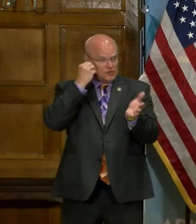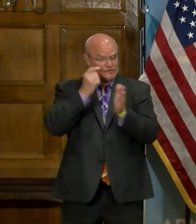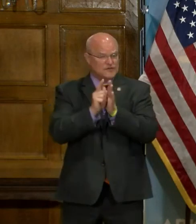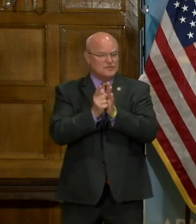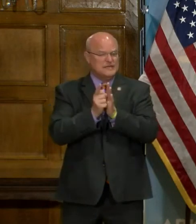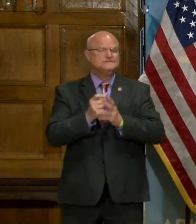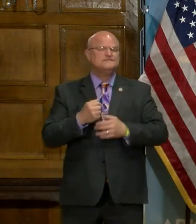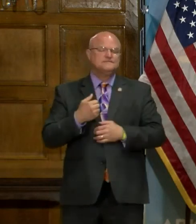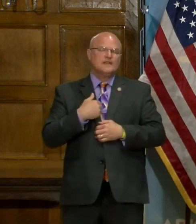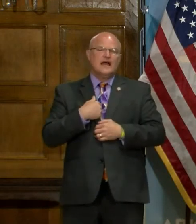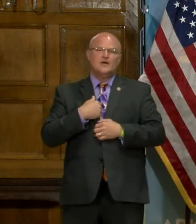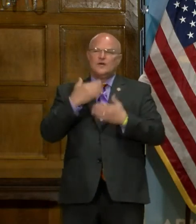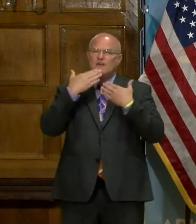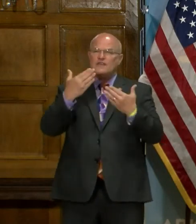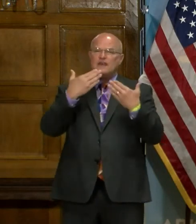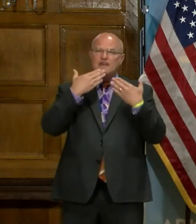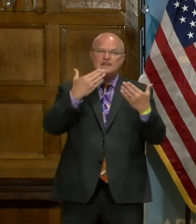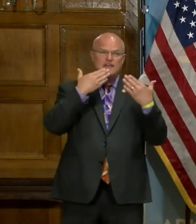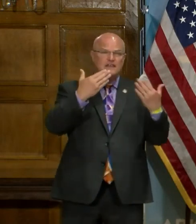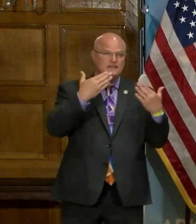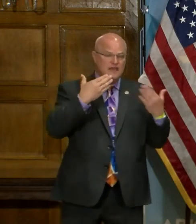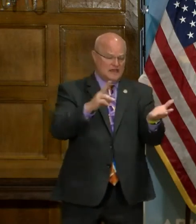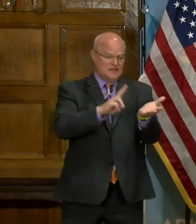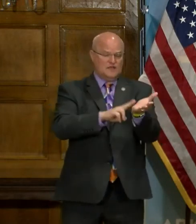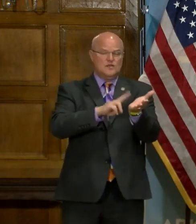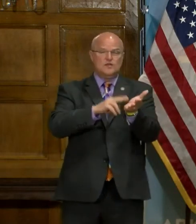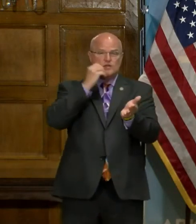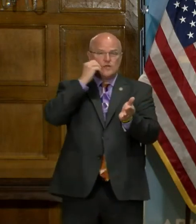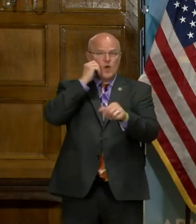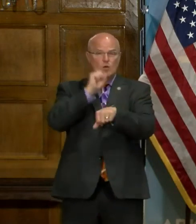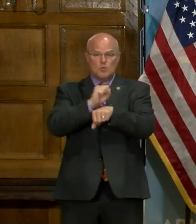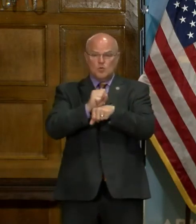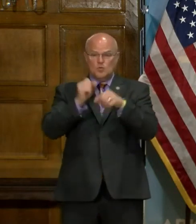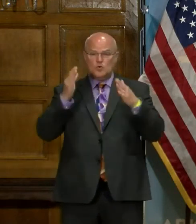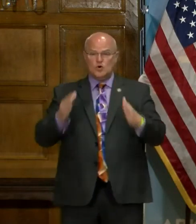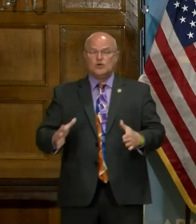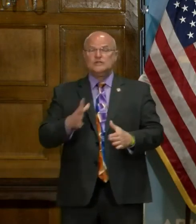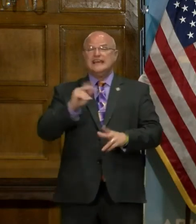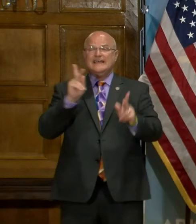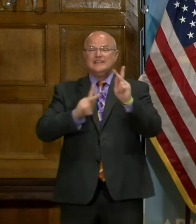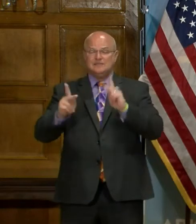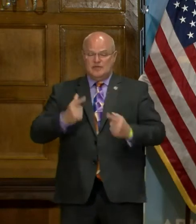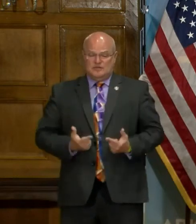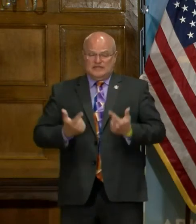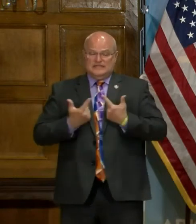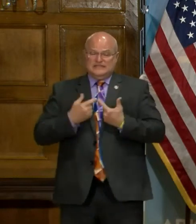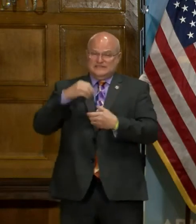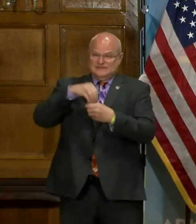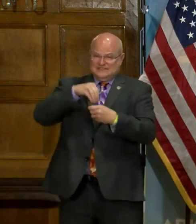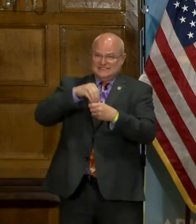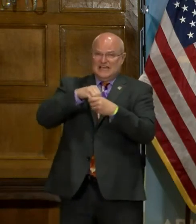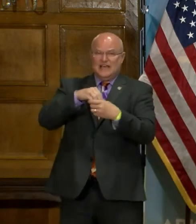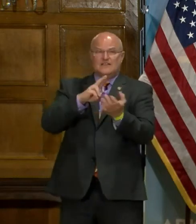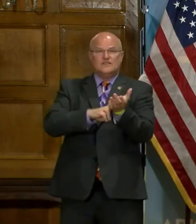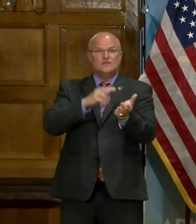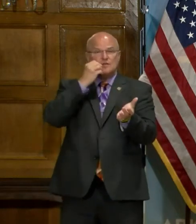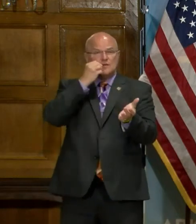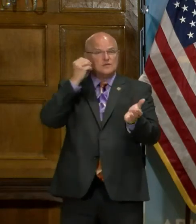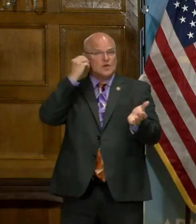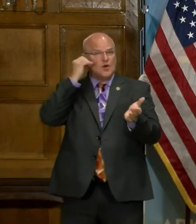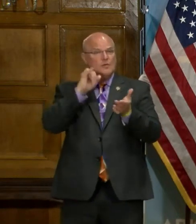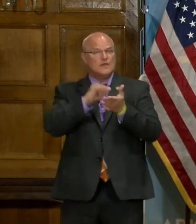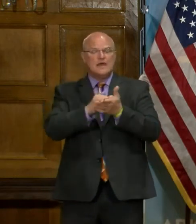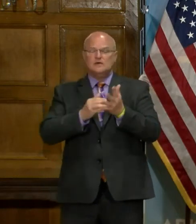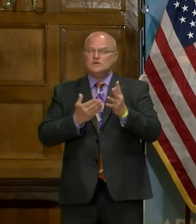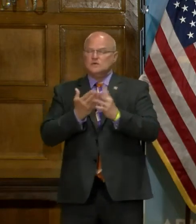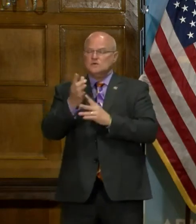minute, and I wanted to thank our nursing home workers and the residents of our nursing homes that have